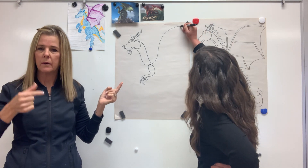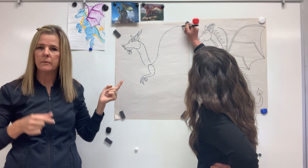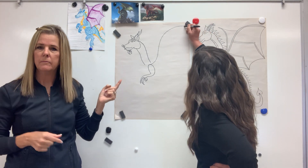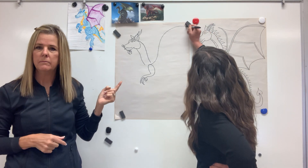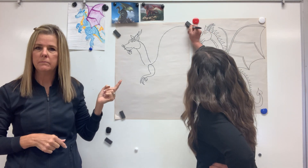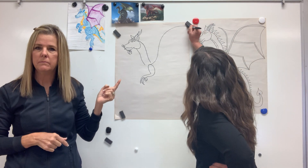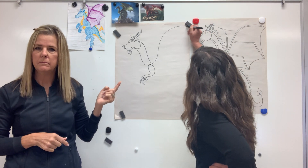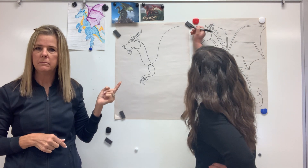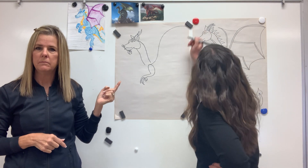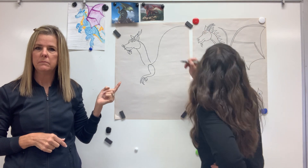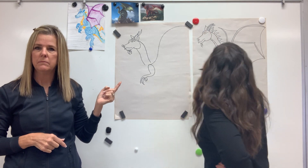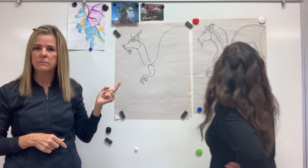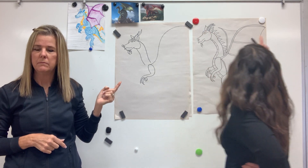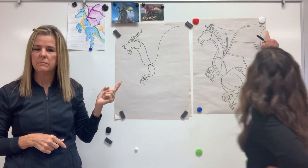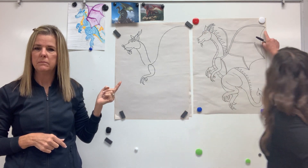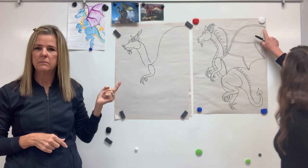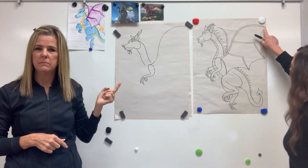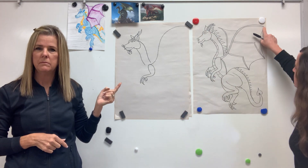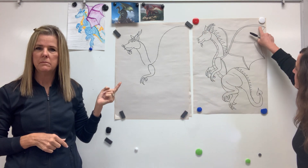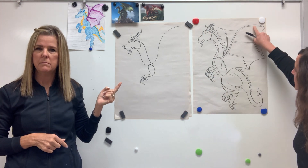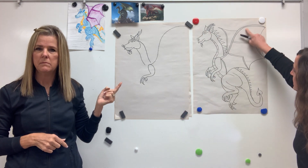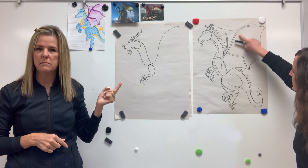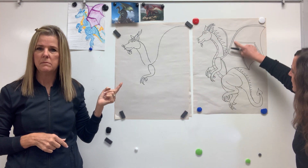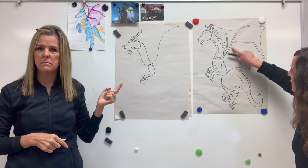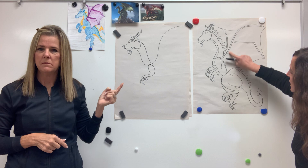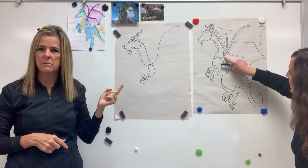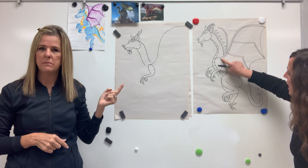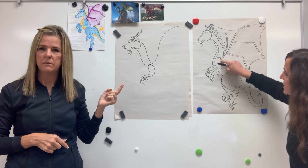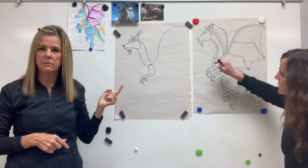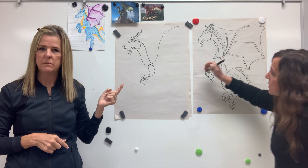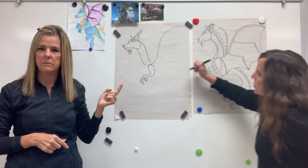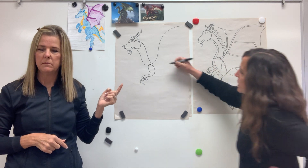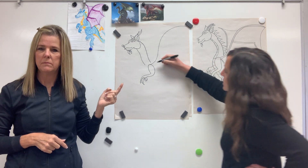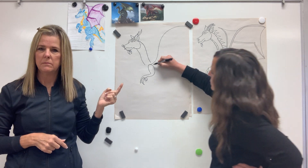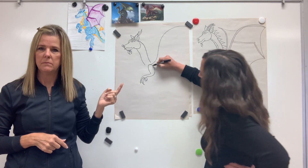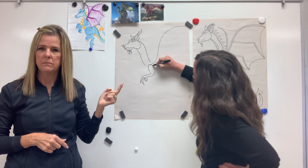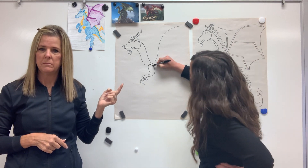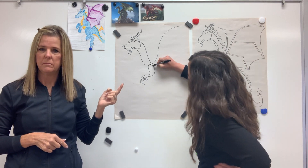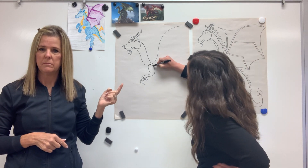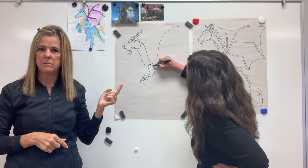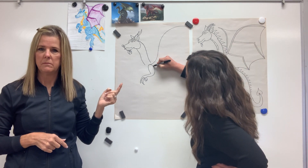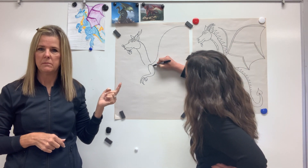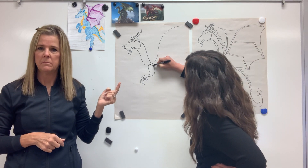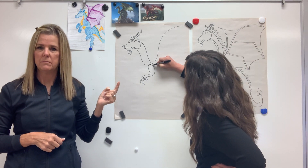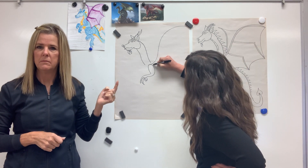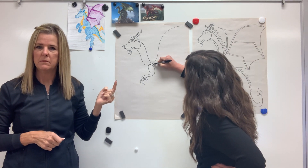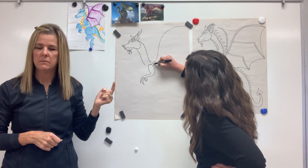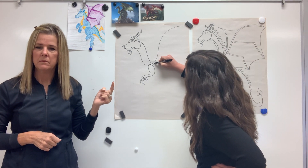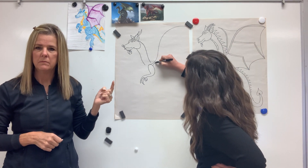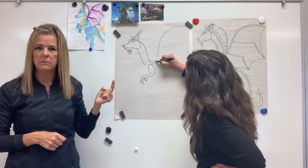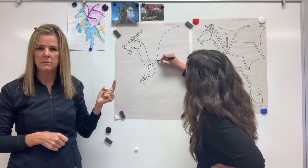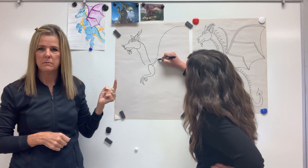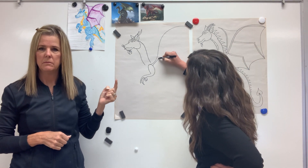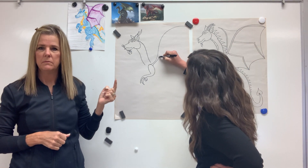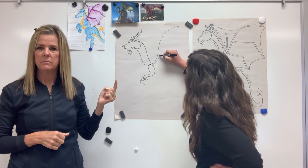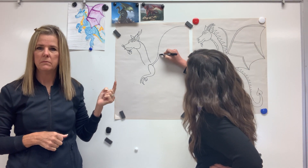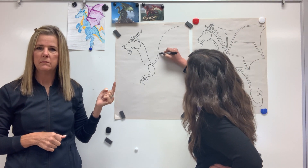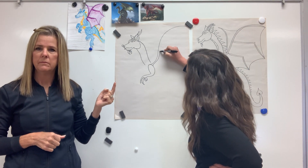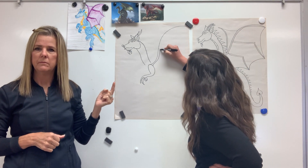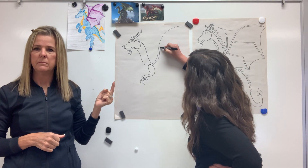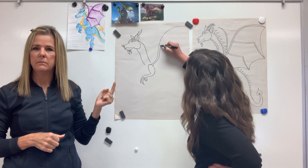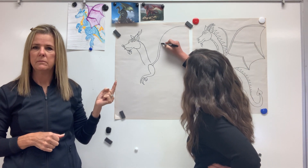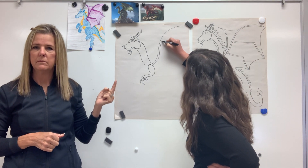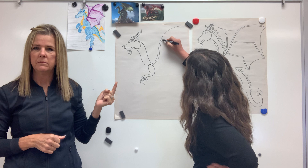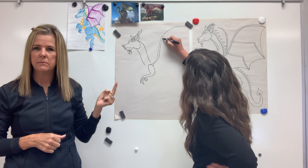want. And then I'm gonna keep it skinny, skinny, and double it. So I'm just gonna start at the top there and just